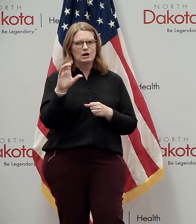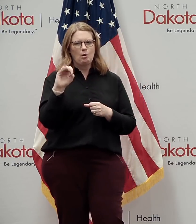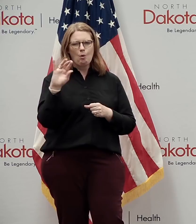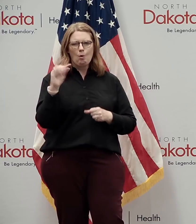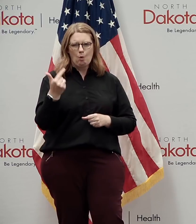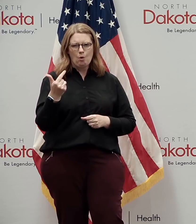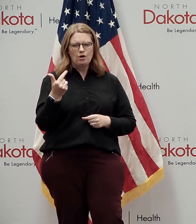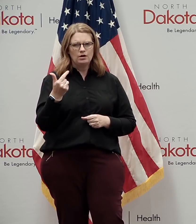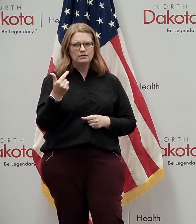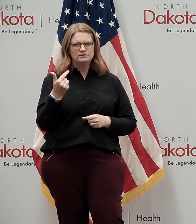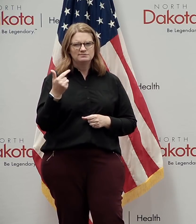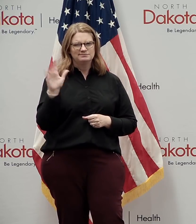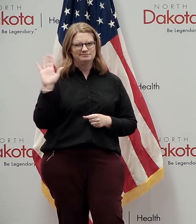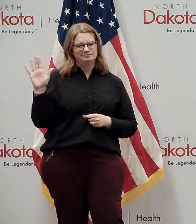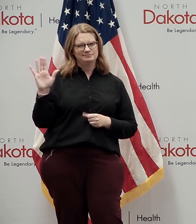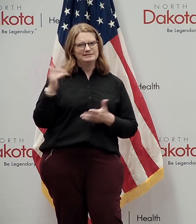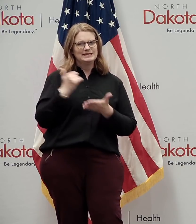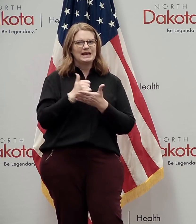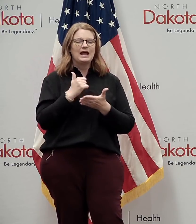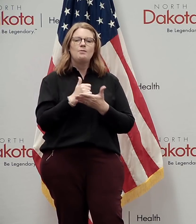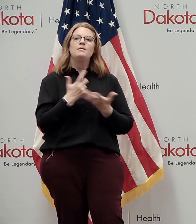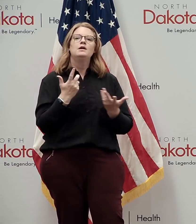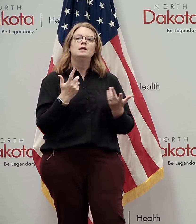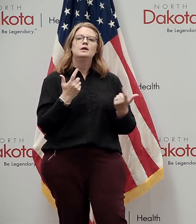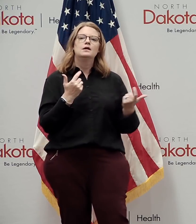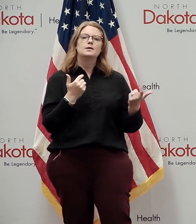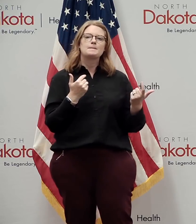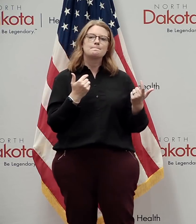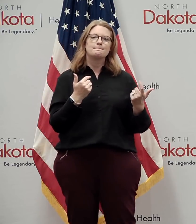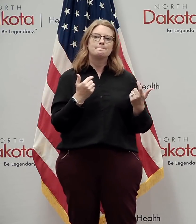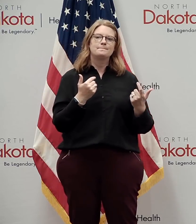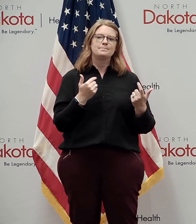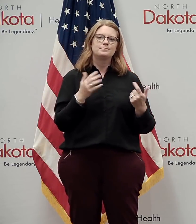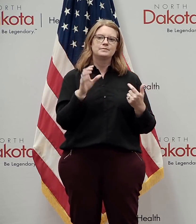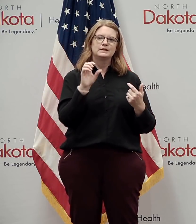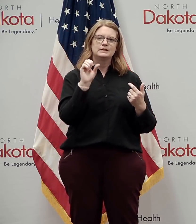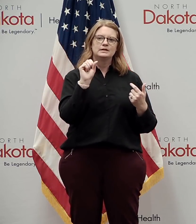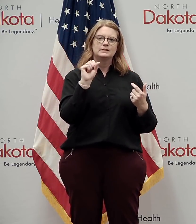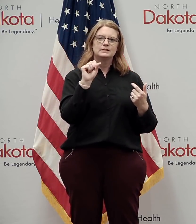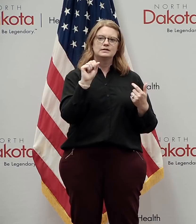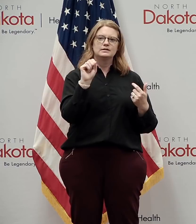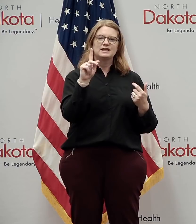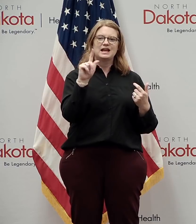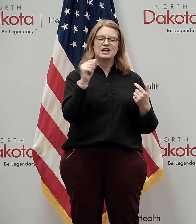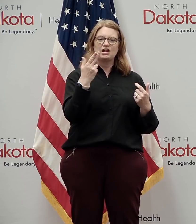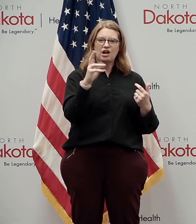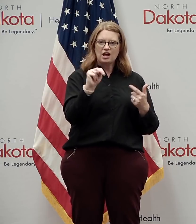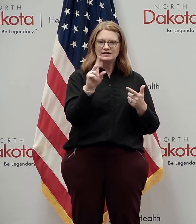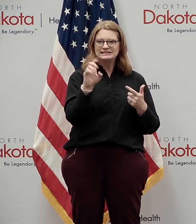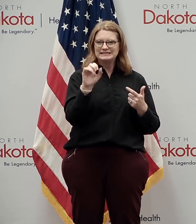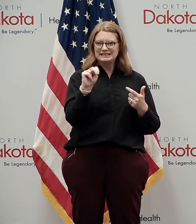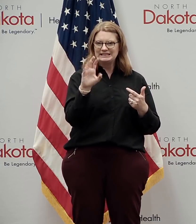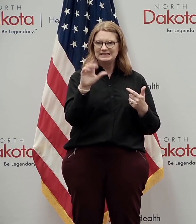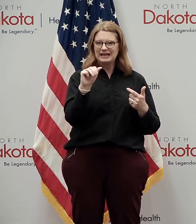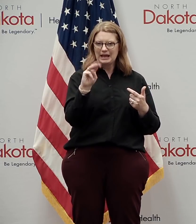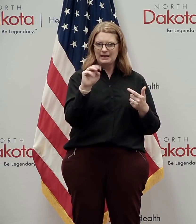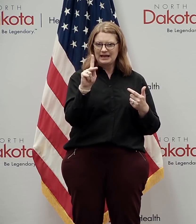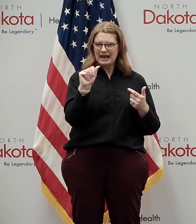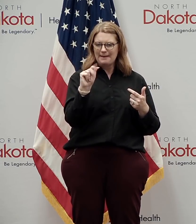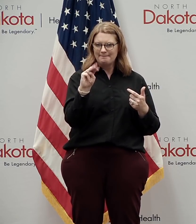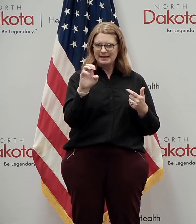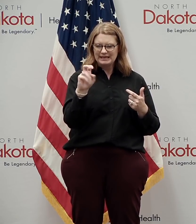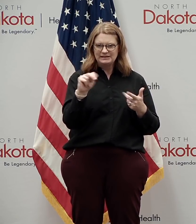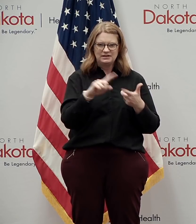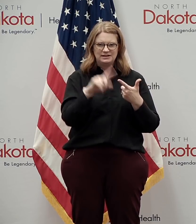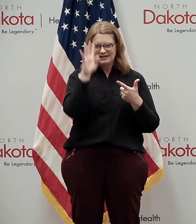related nonprofits that help this, but Sal Khan from the Khan Academy, Dean Kamen, and who